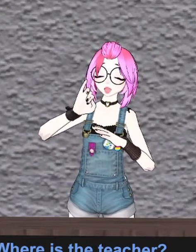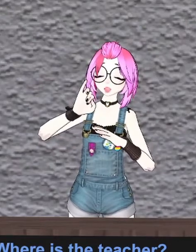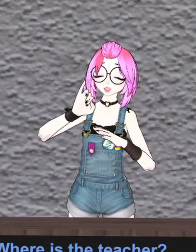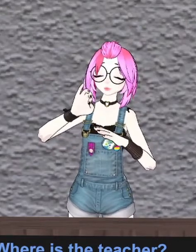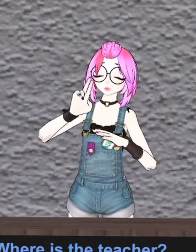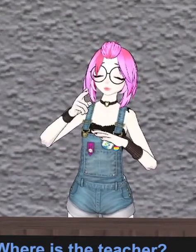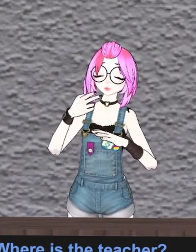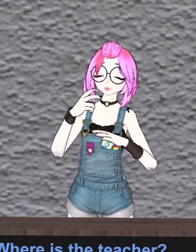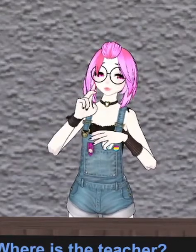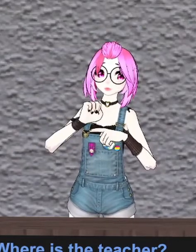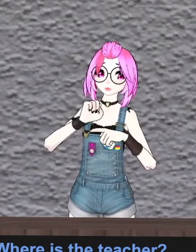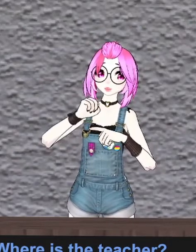R-E-T-I.